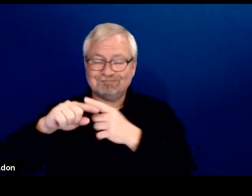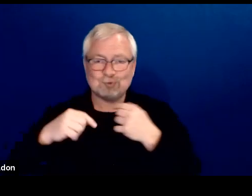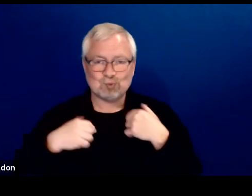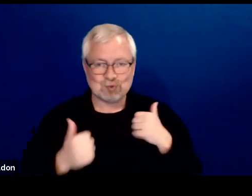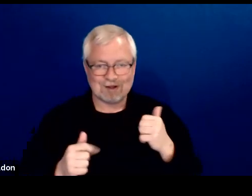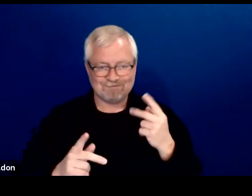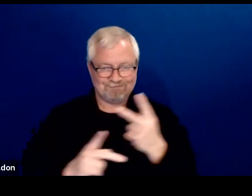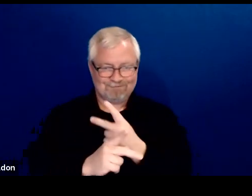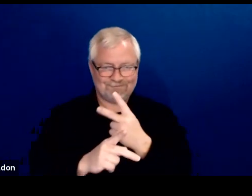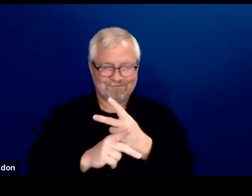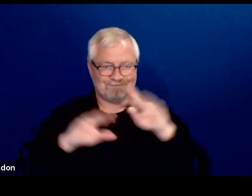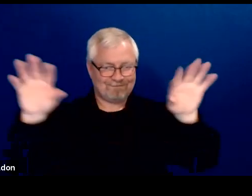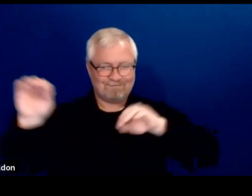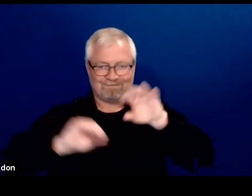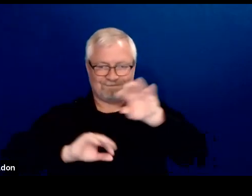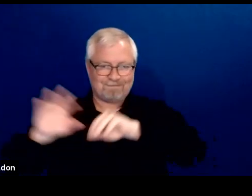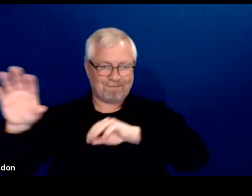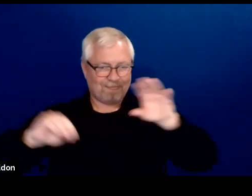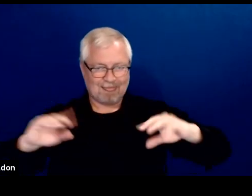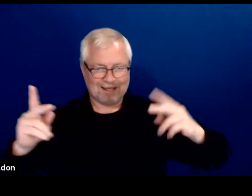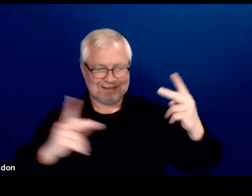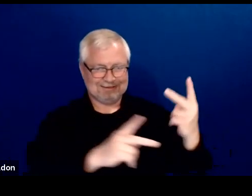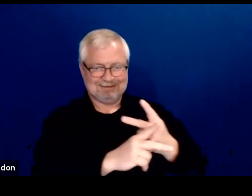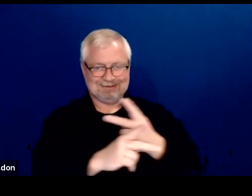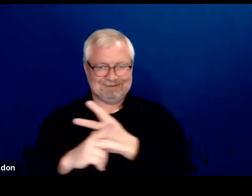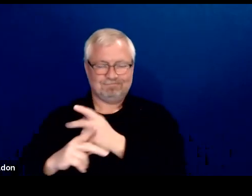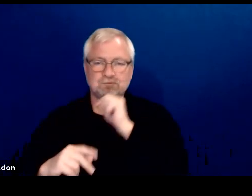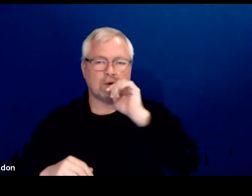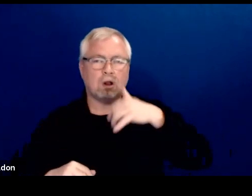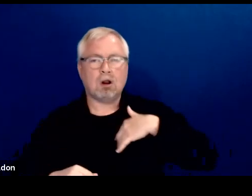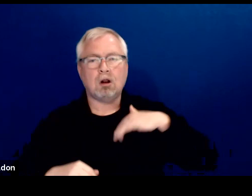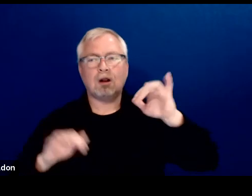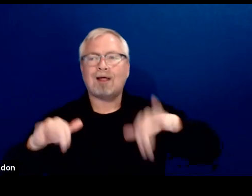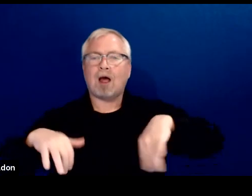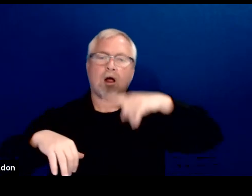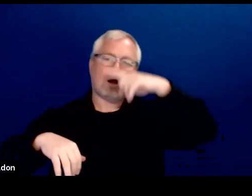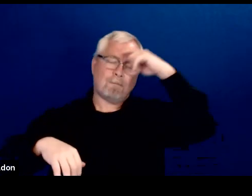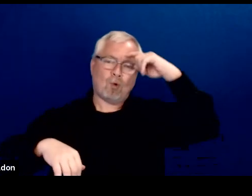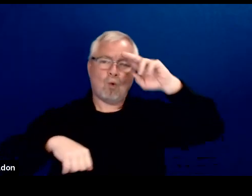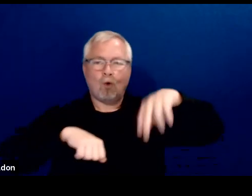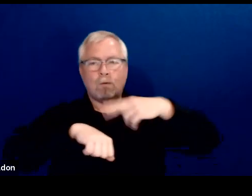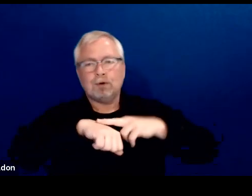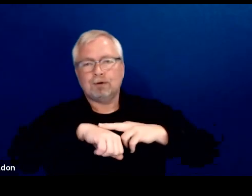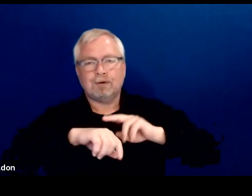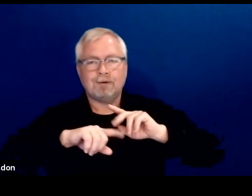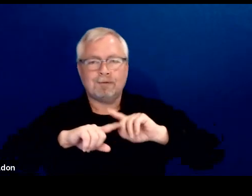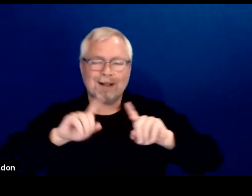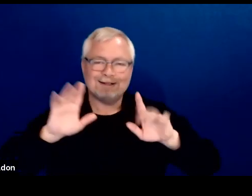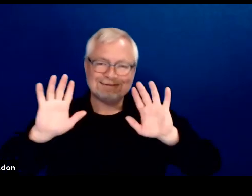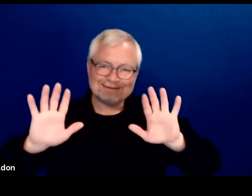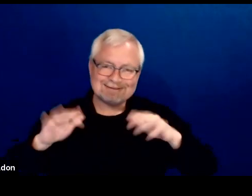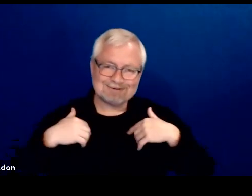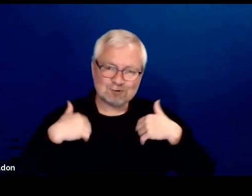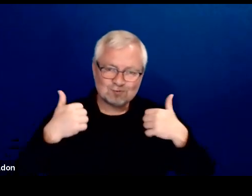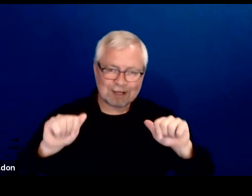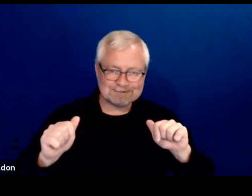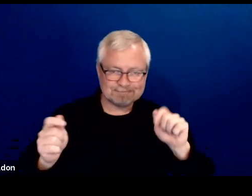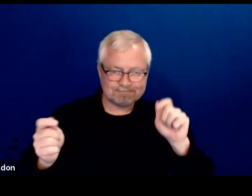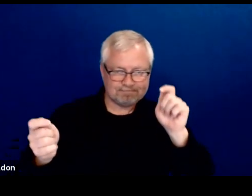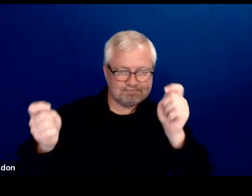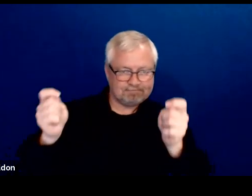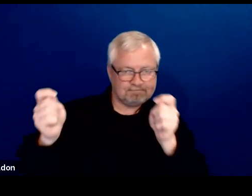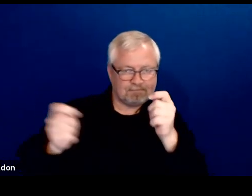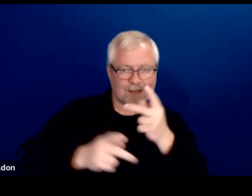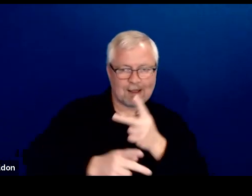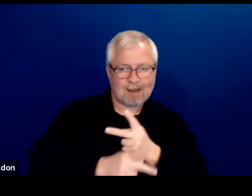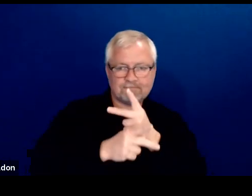be a typical summer, but I'm envisioning if we get this right, where we're not driving people over, we're being somewhat courteous to one another.